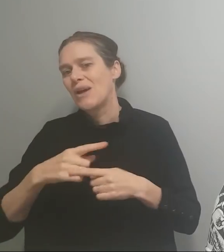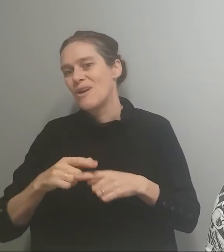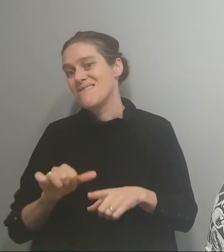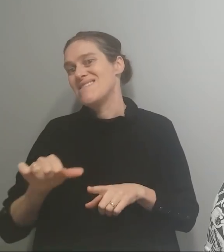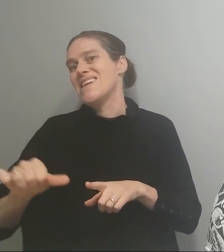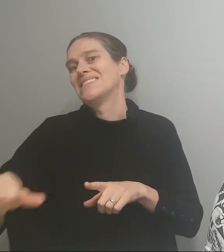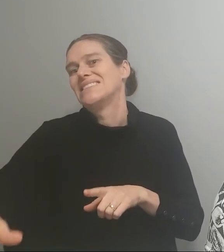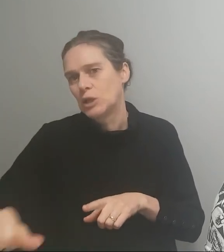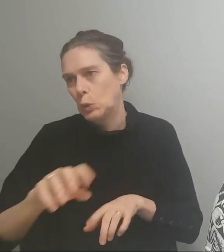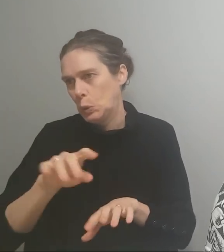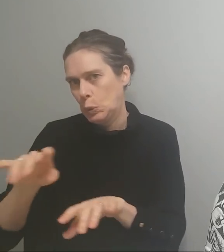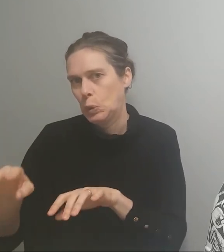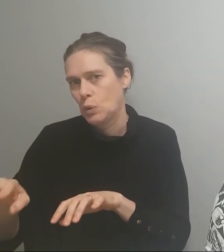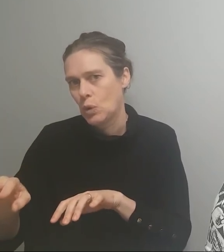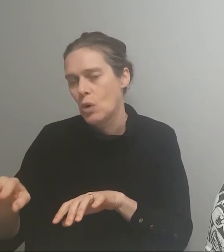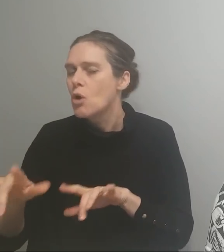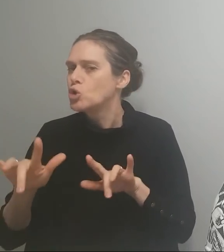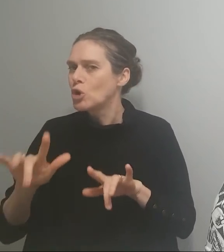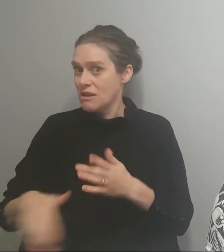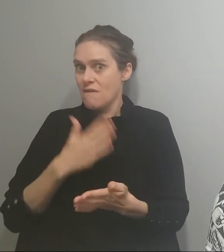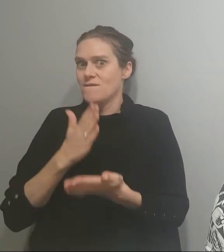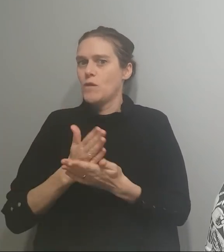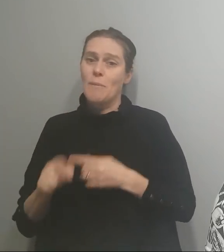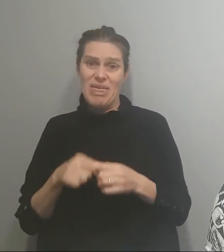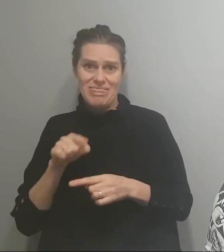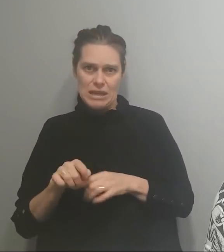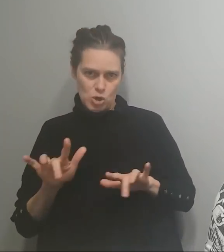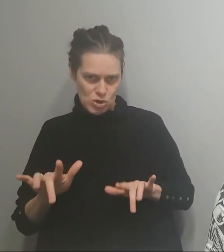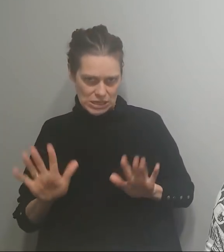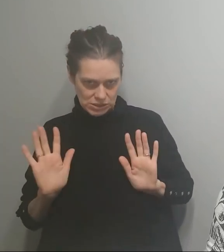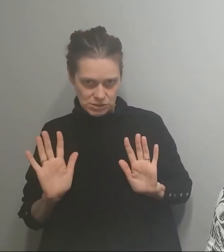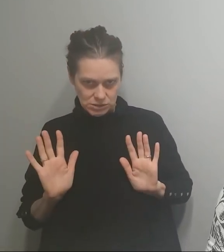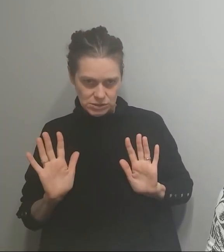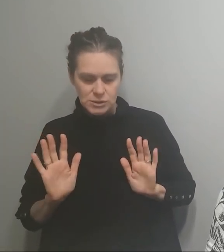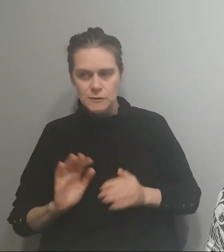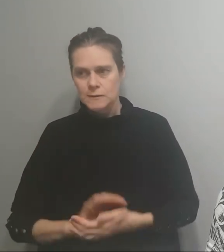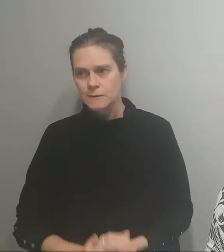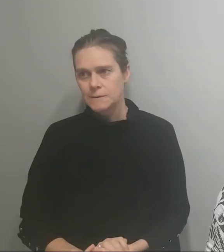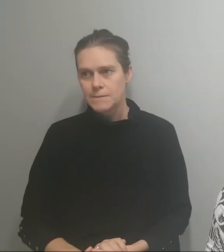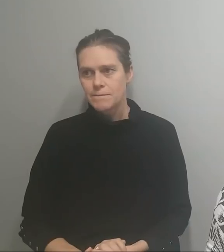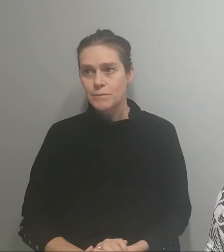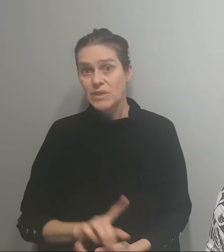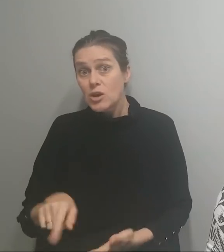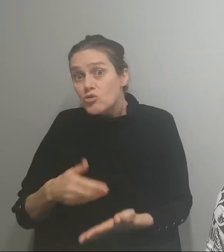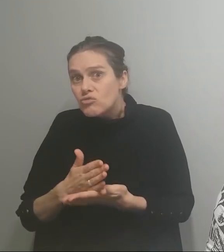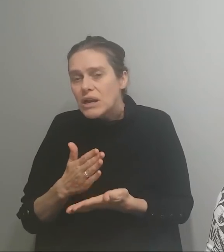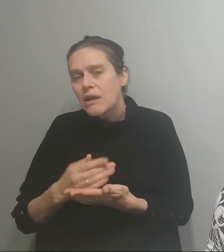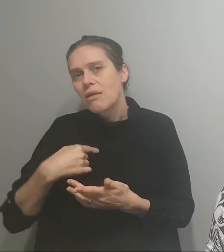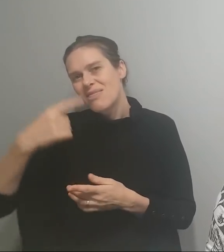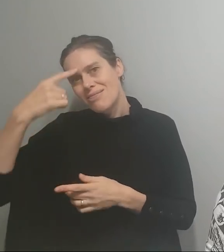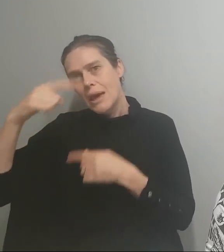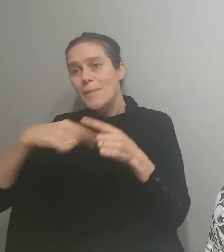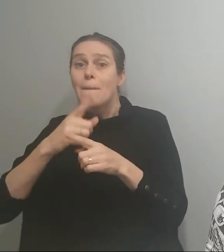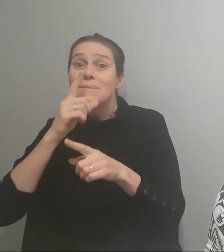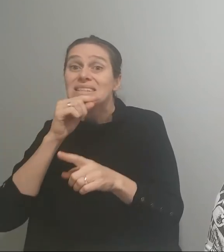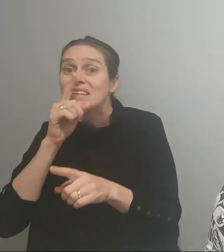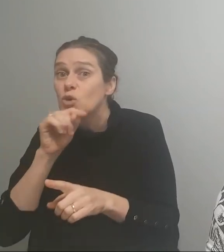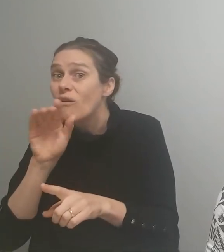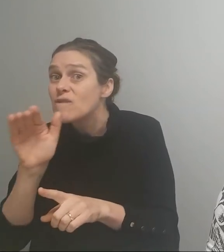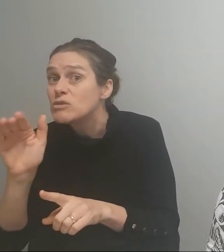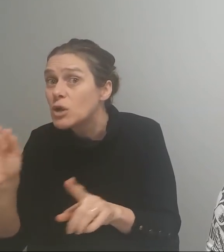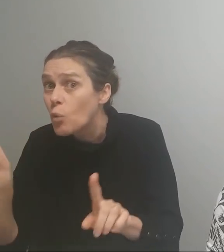2020, and no decisions have been made beyond that. In terms of our thinking about what potentially could happen, we